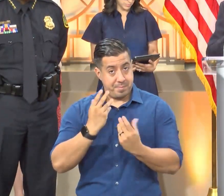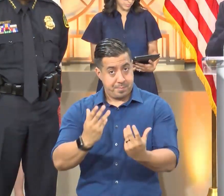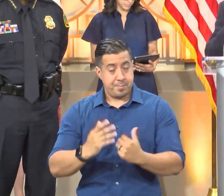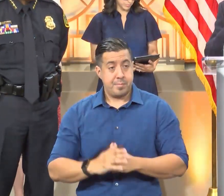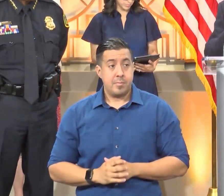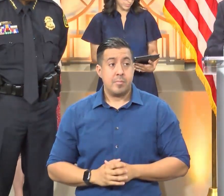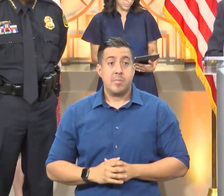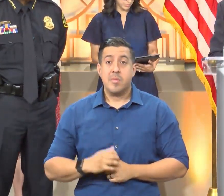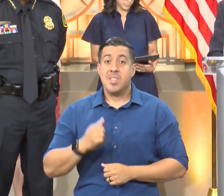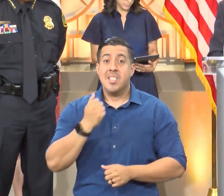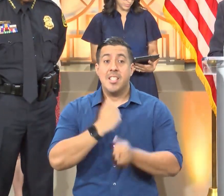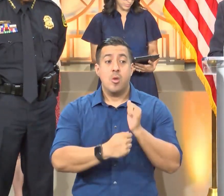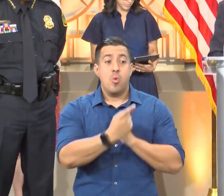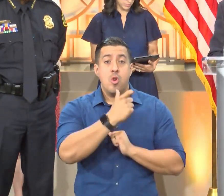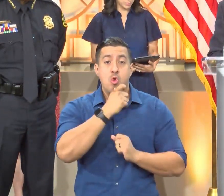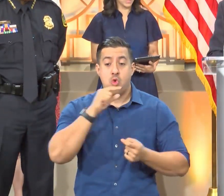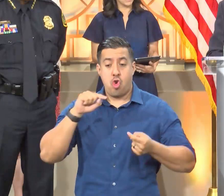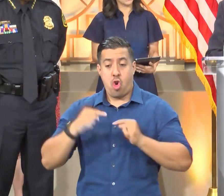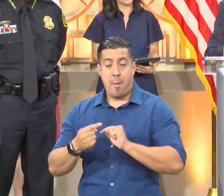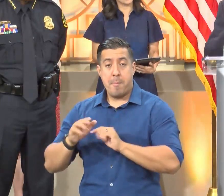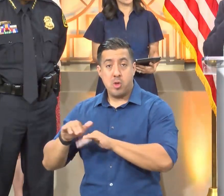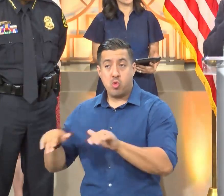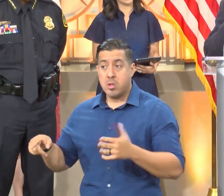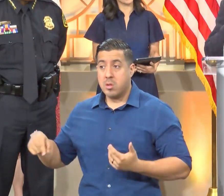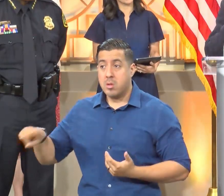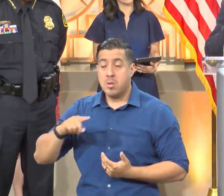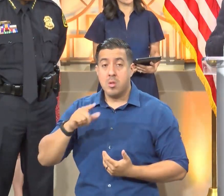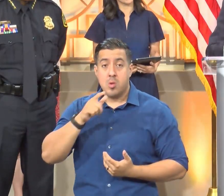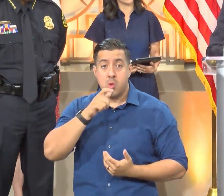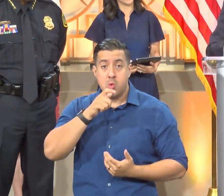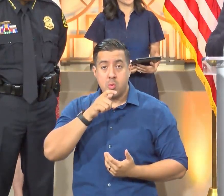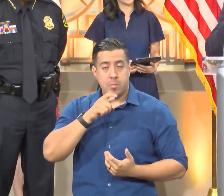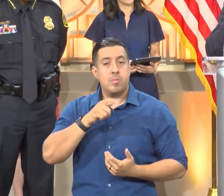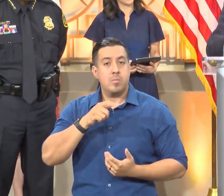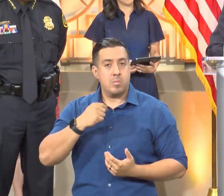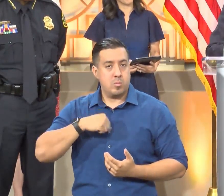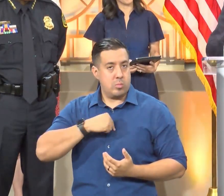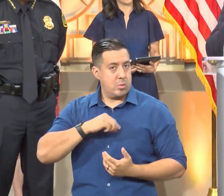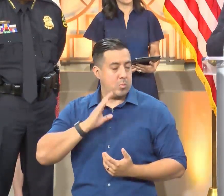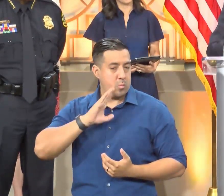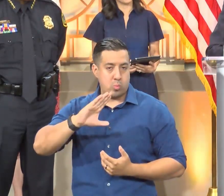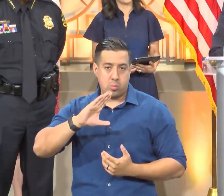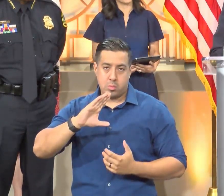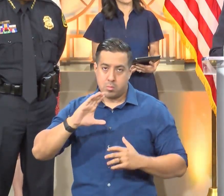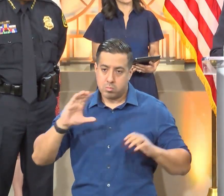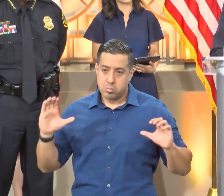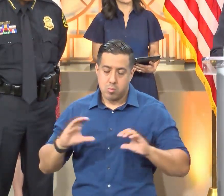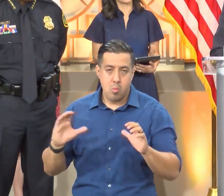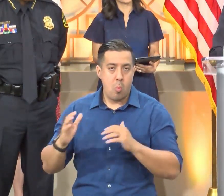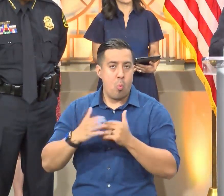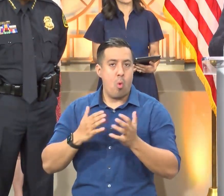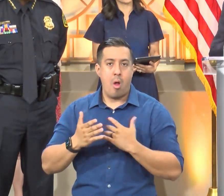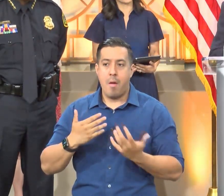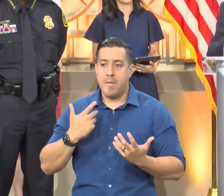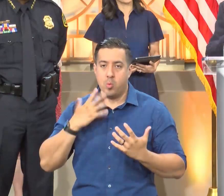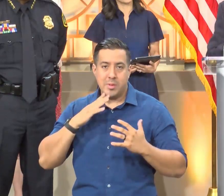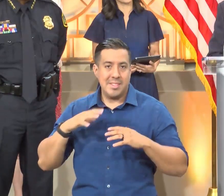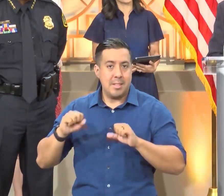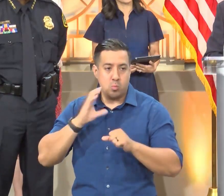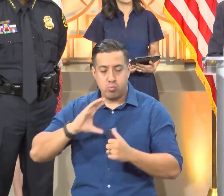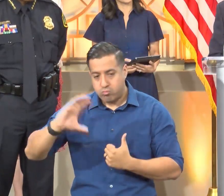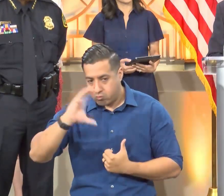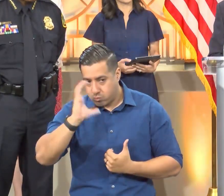who harms our children, we will expend whatever it takes to find